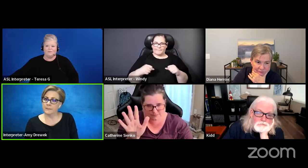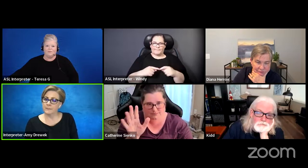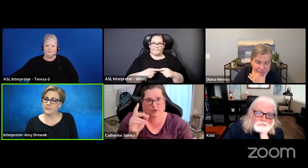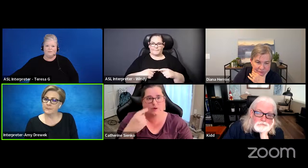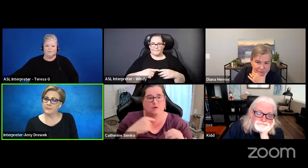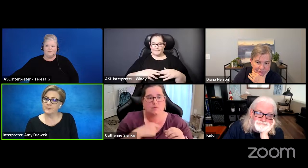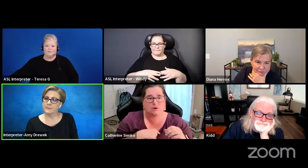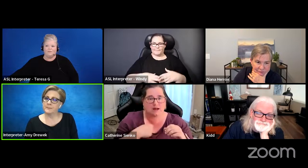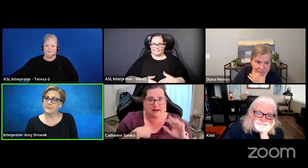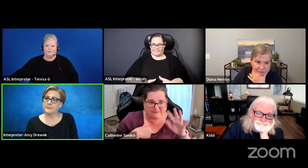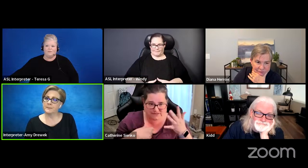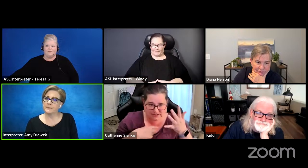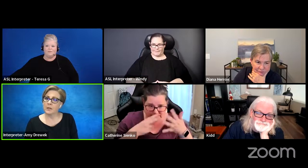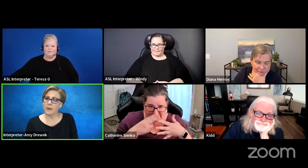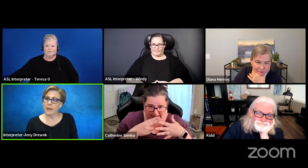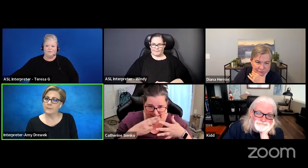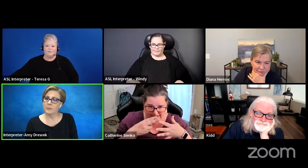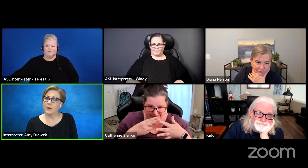Okay.